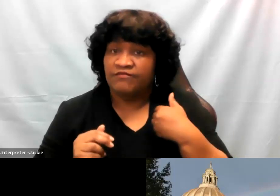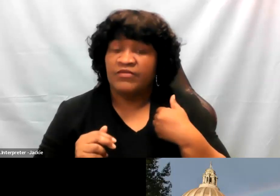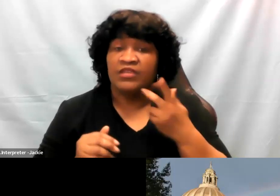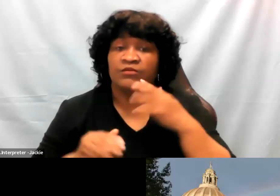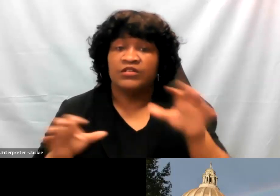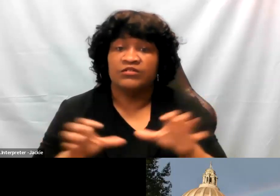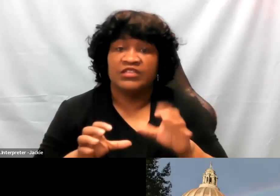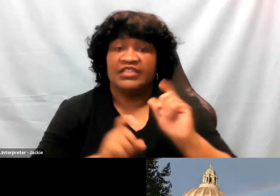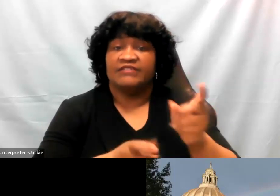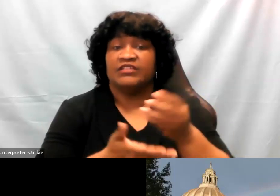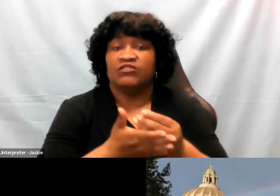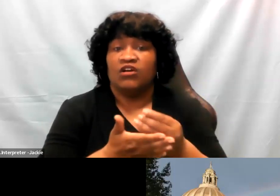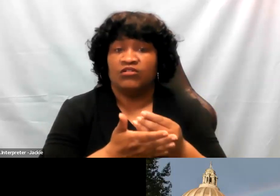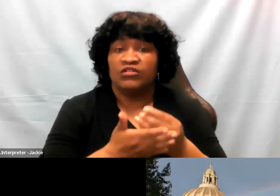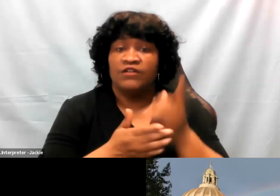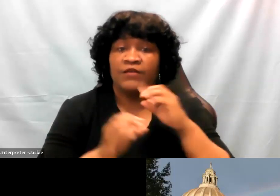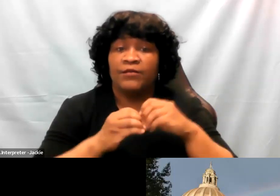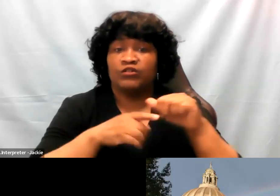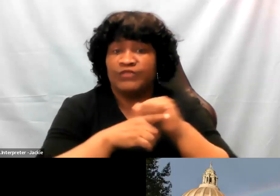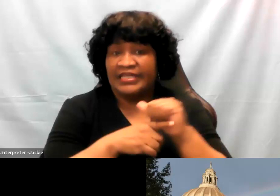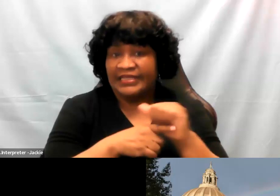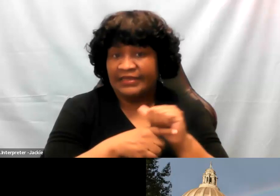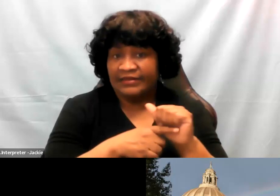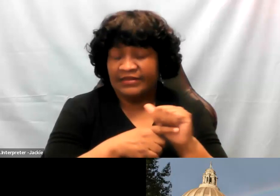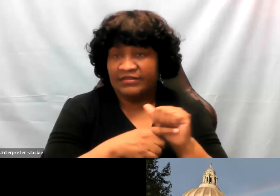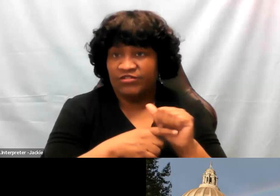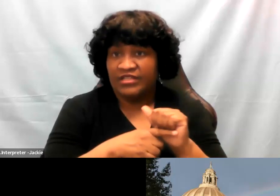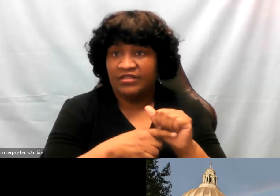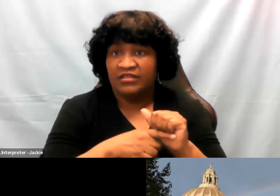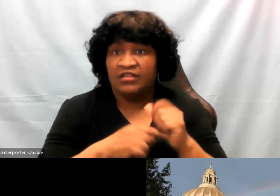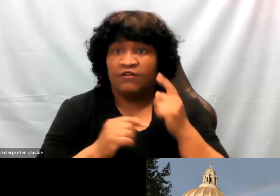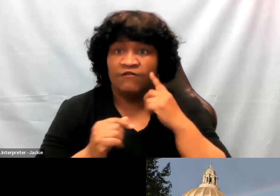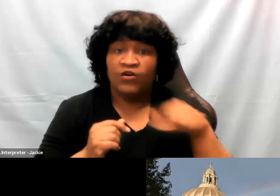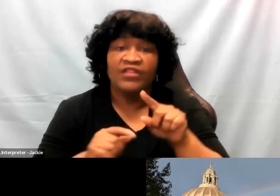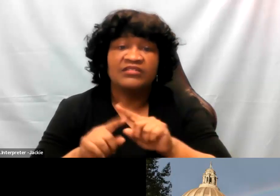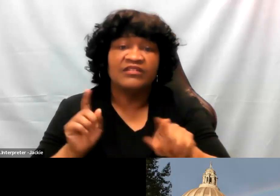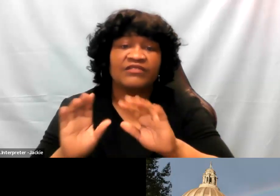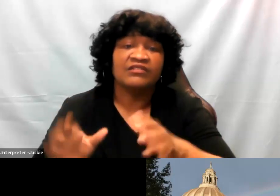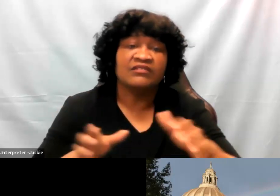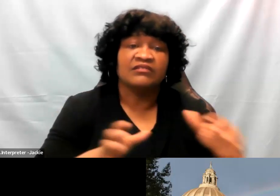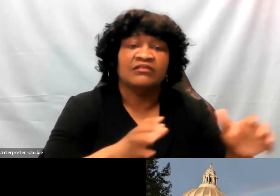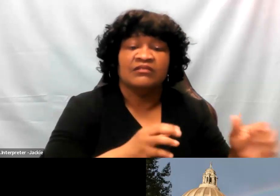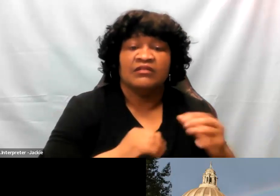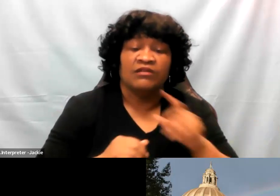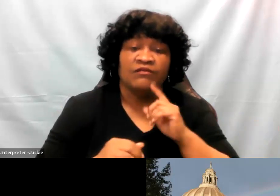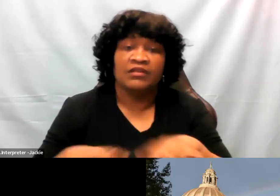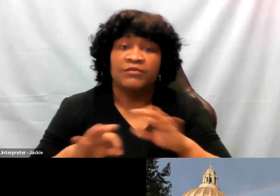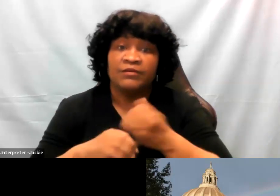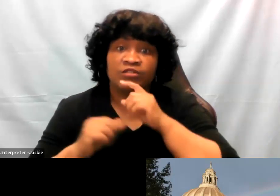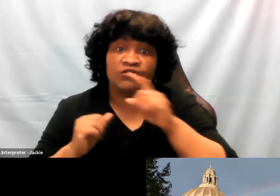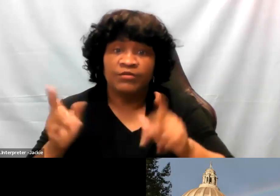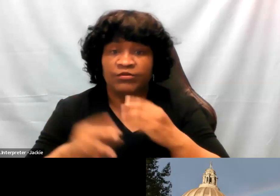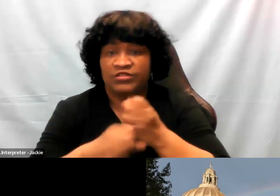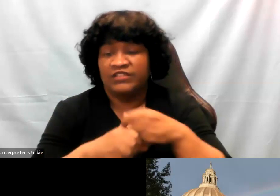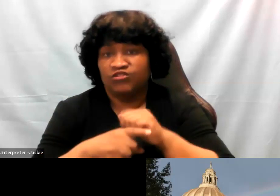doing dollars in collaboration for more training among the different groups and really making sure that people receive the